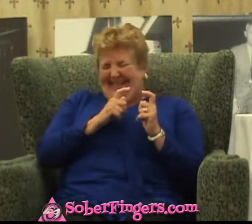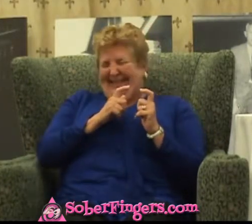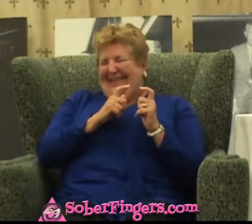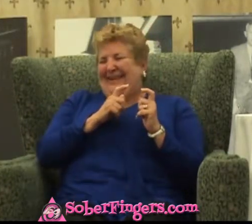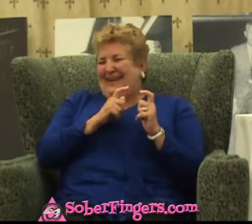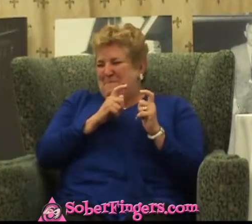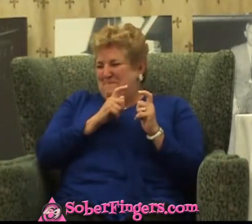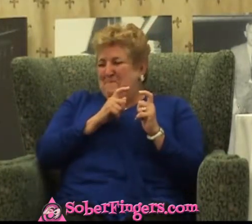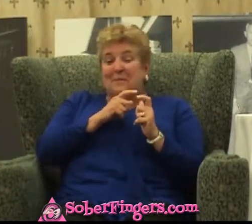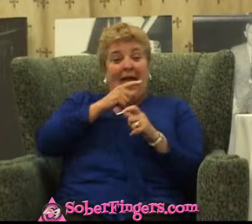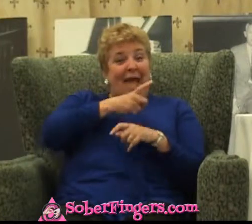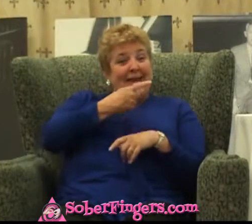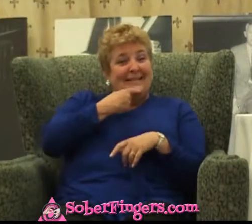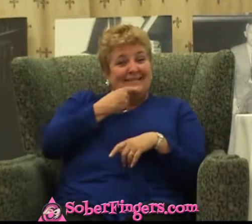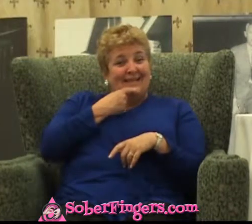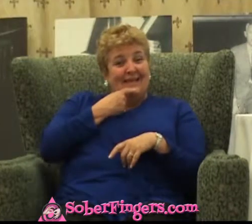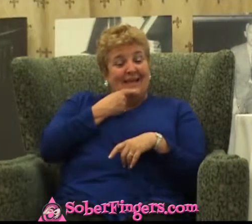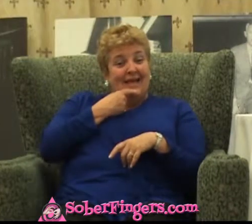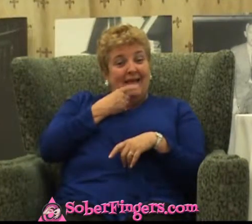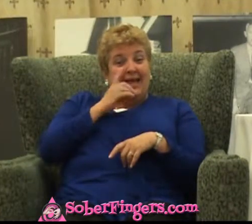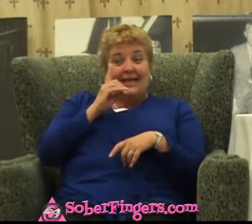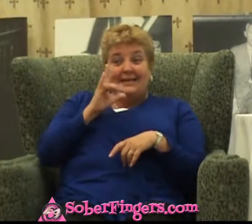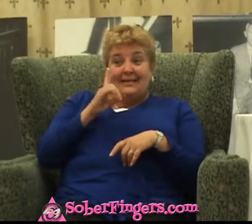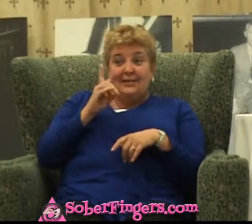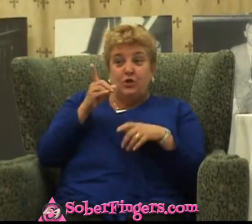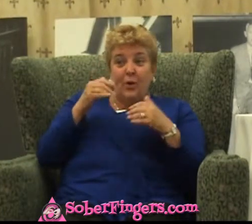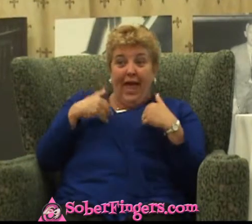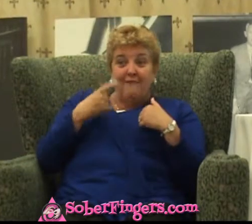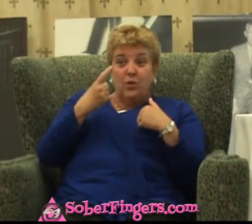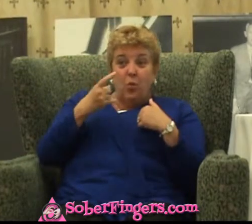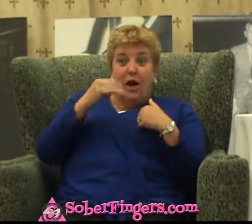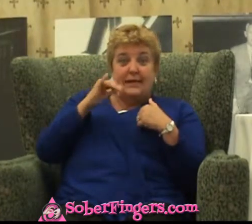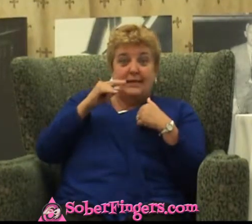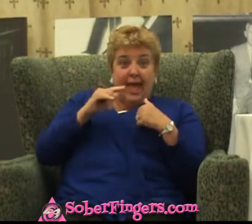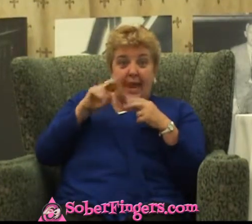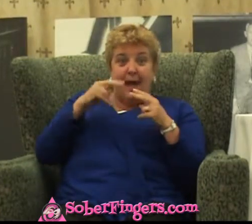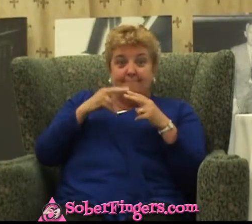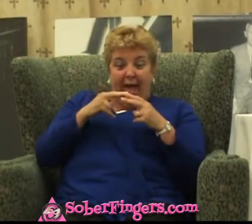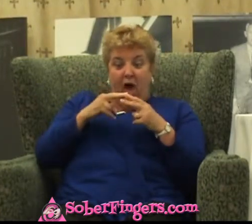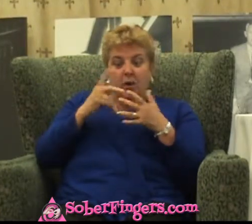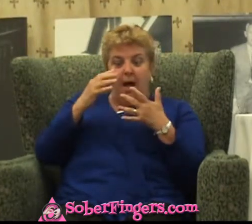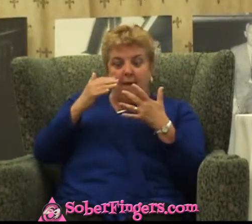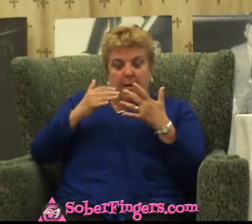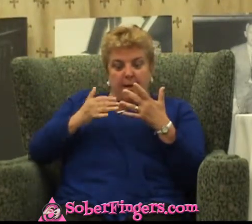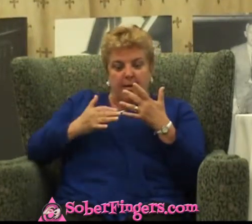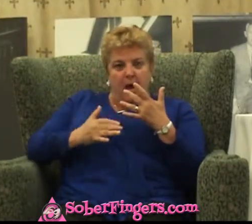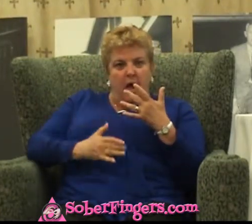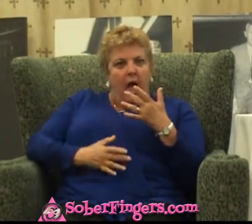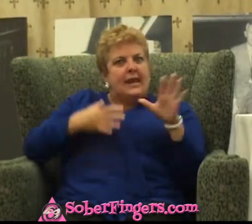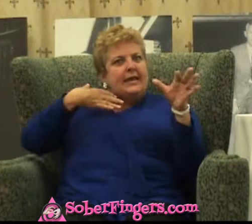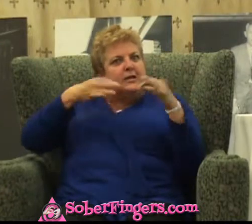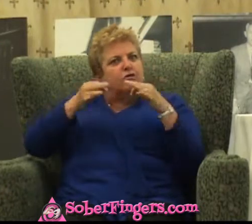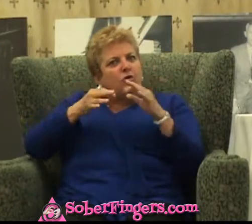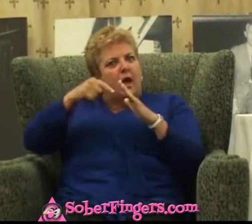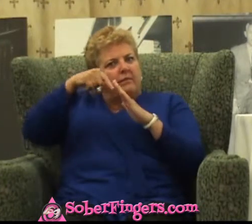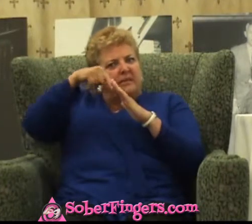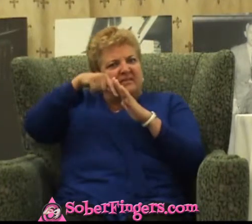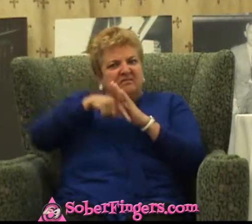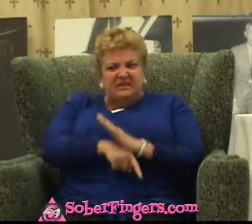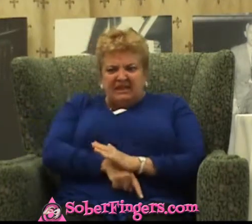And he said, have you had the one yet? And then he described this deeply perverted, nasty